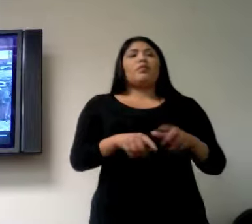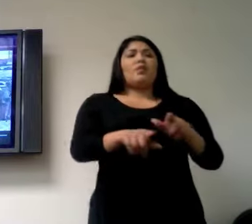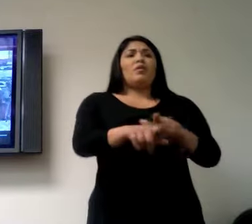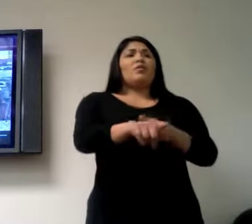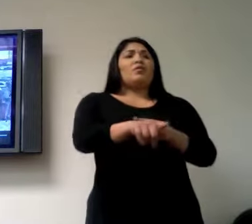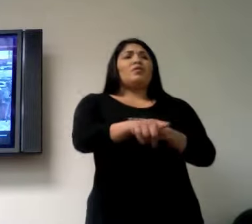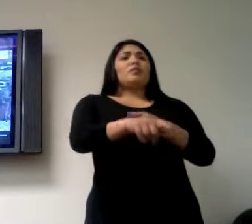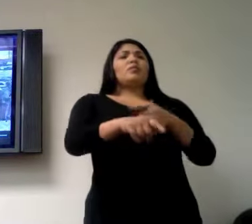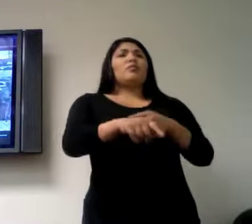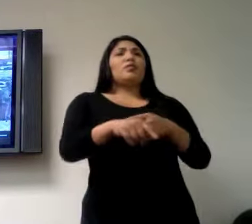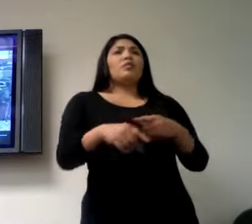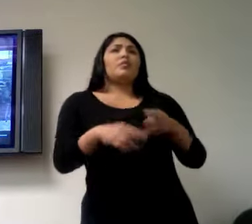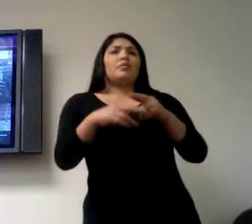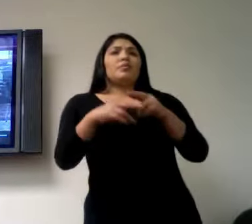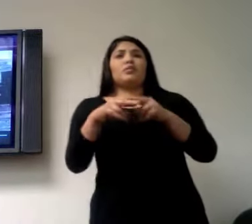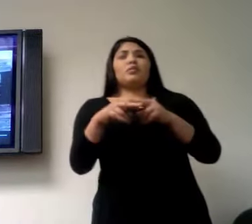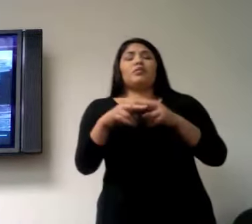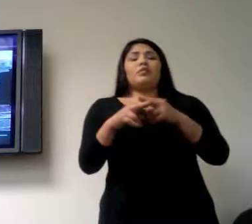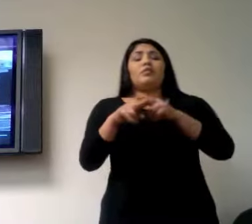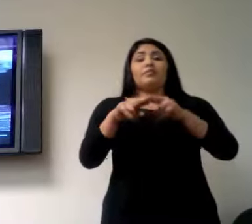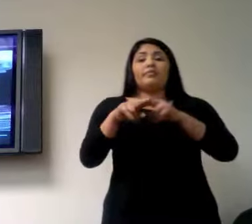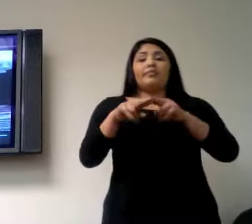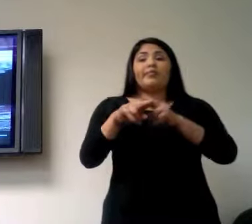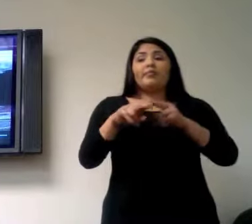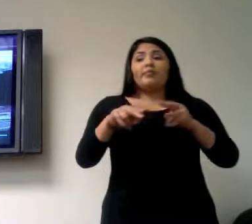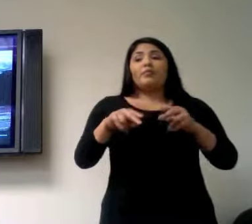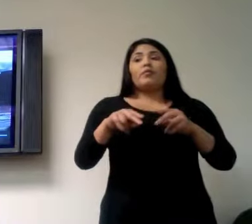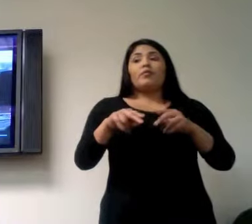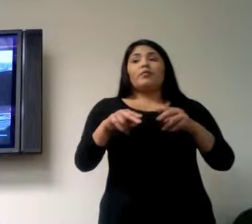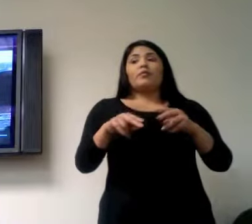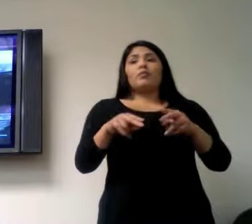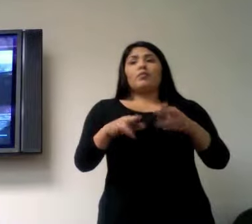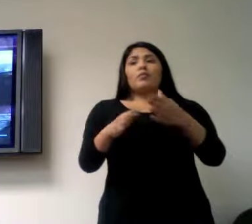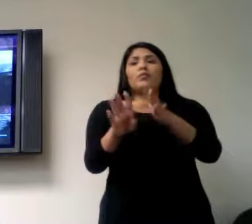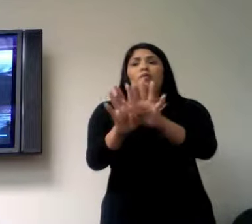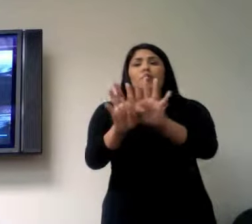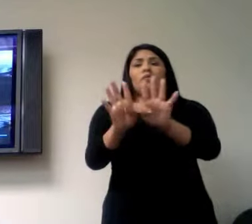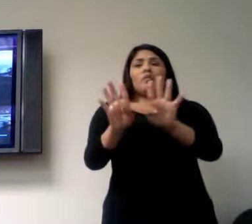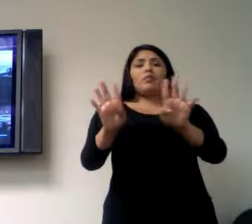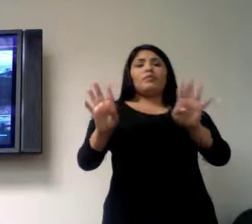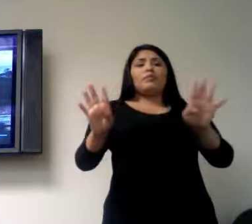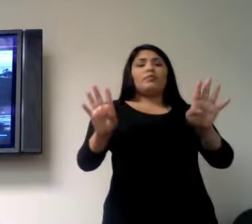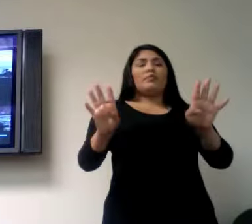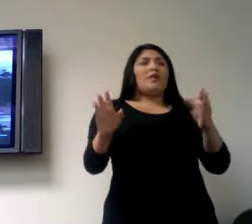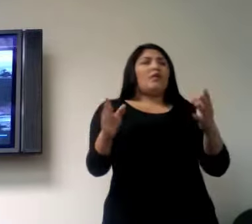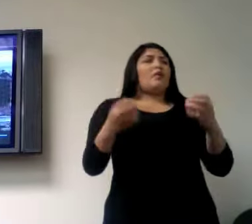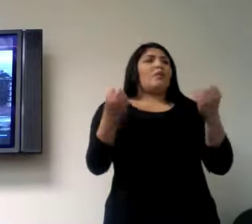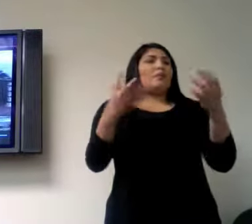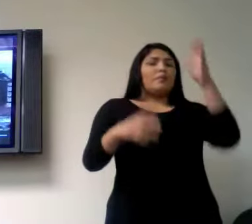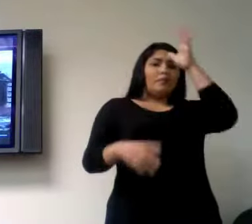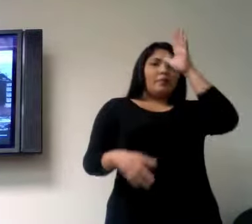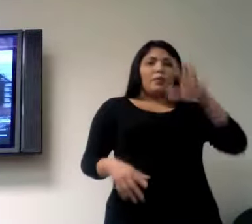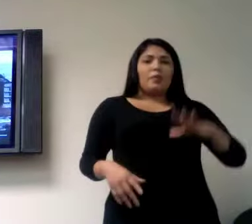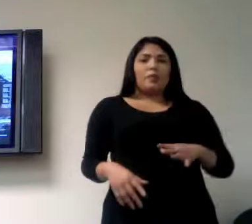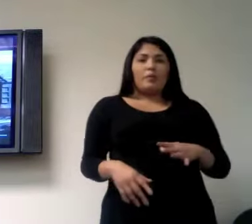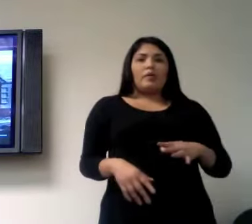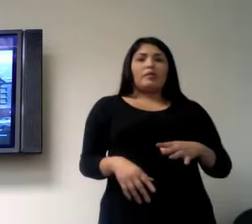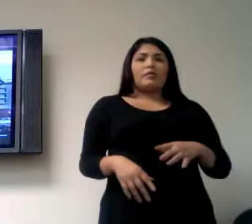of railroad trains crammed with them. They are a hard-looking lot of men without overcoats and very short